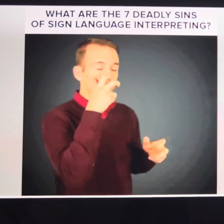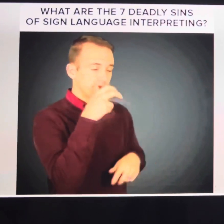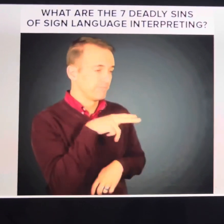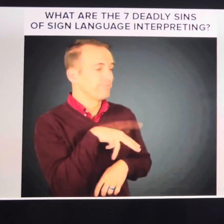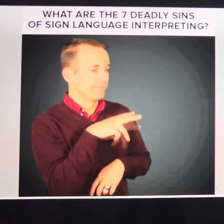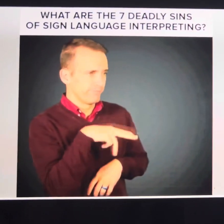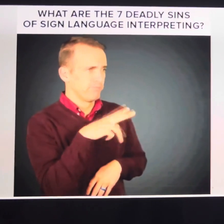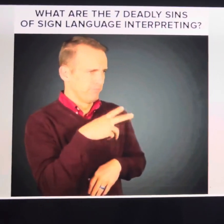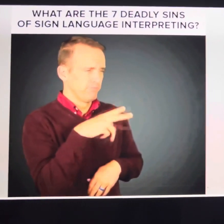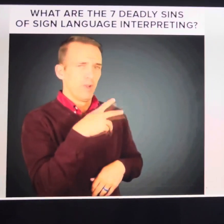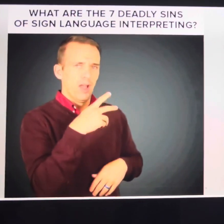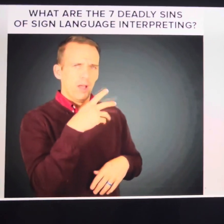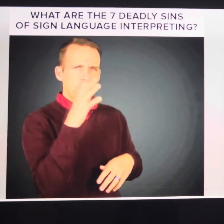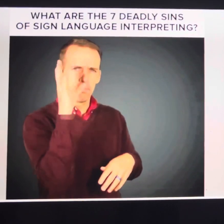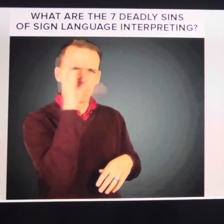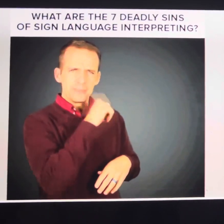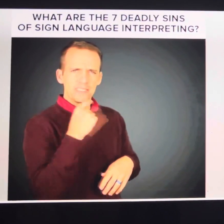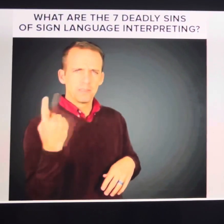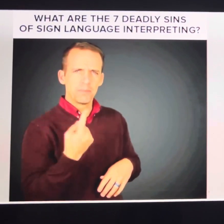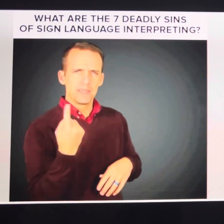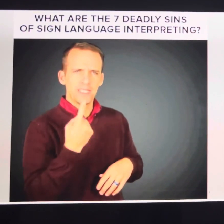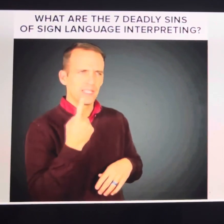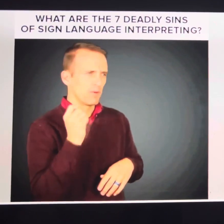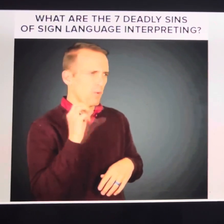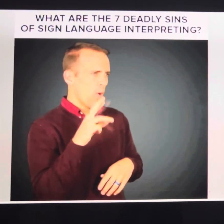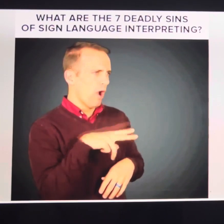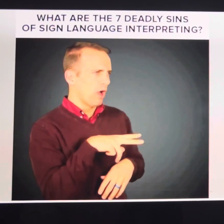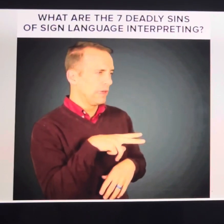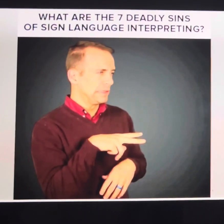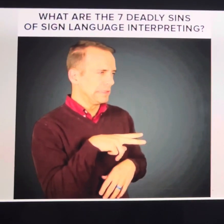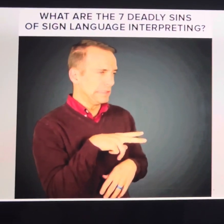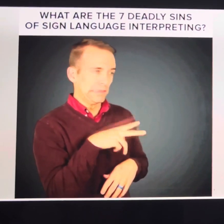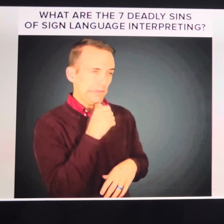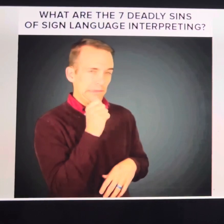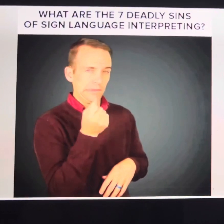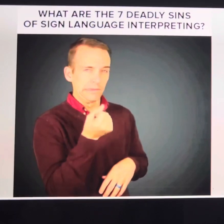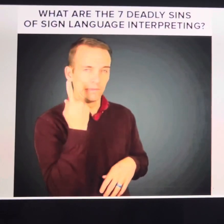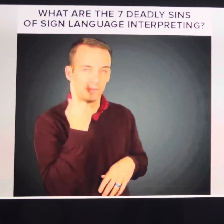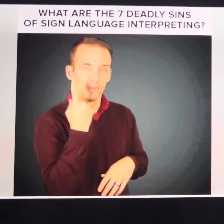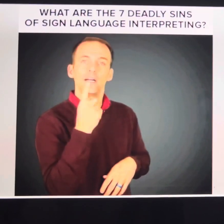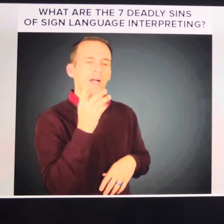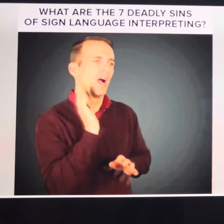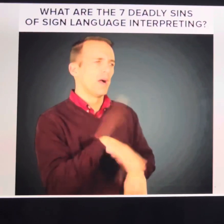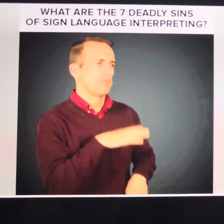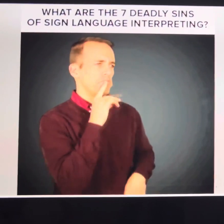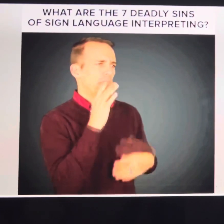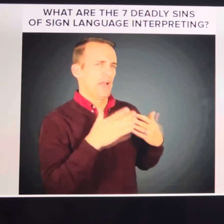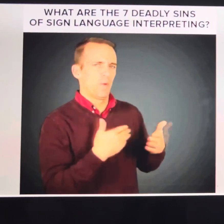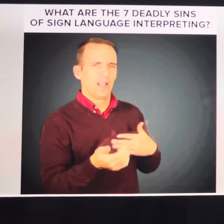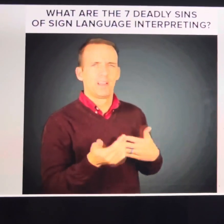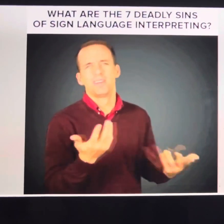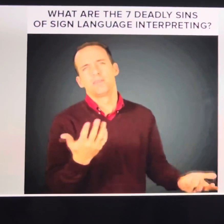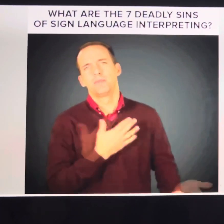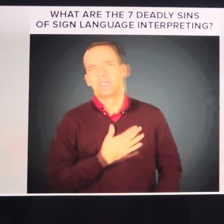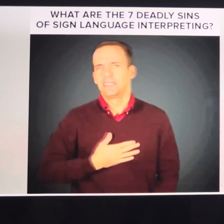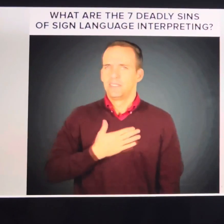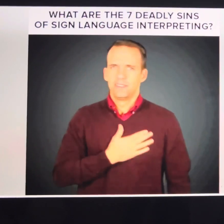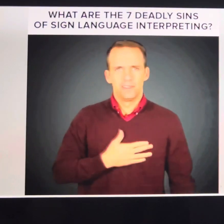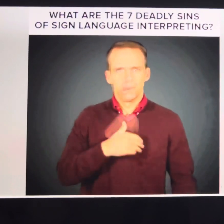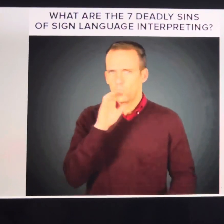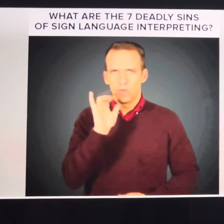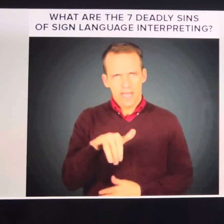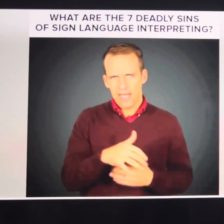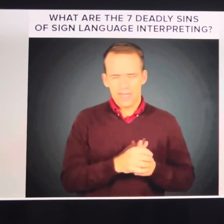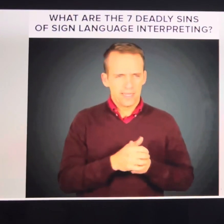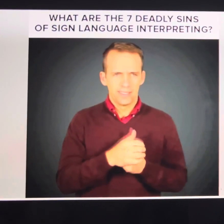is when you're watching someone sign, but you miss something and you didn't understand what they said,